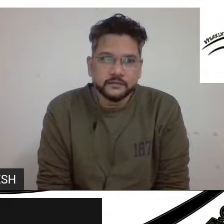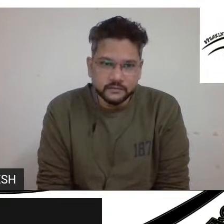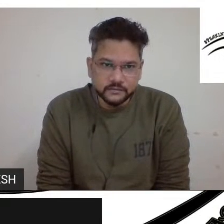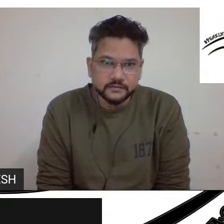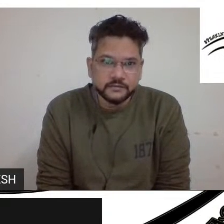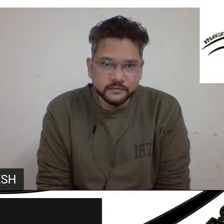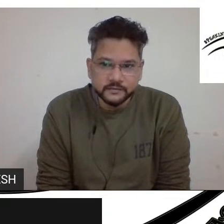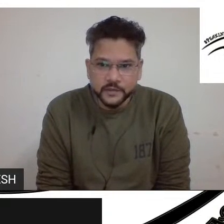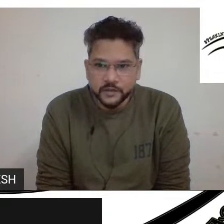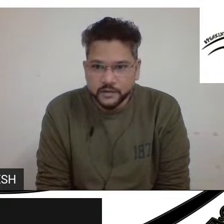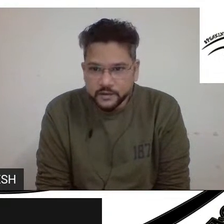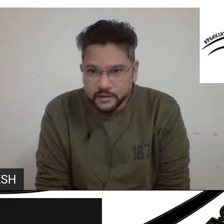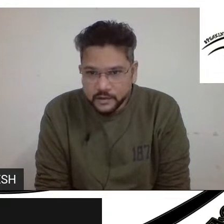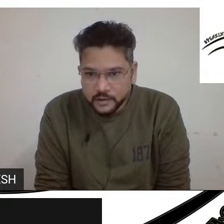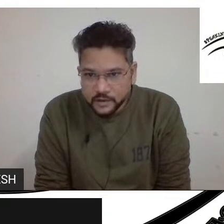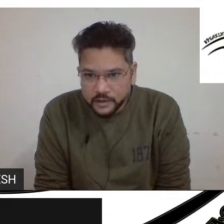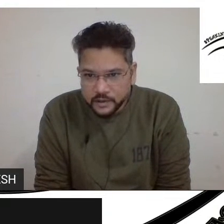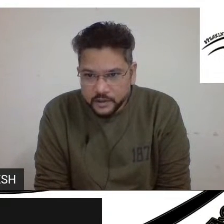so